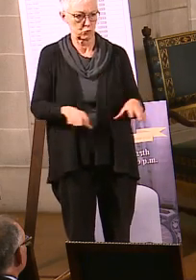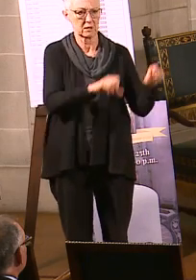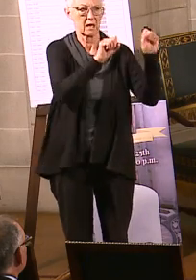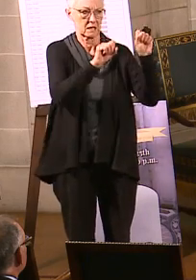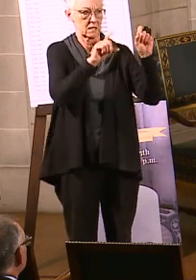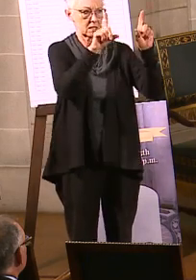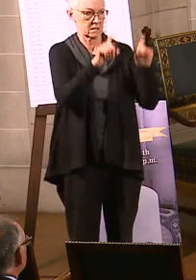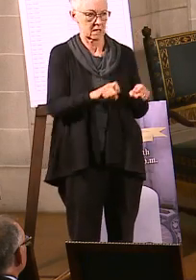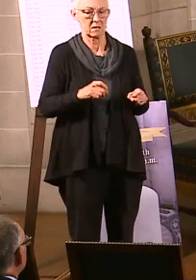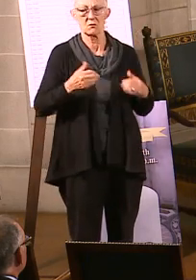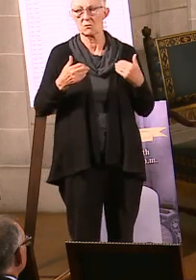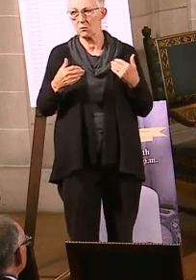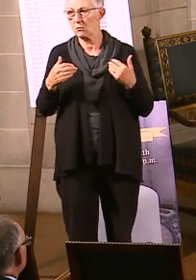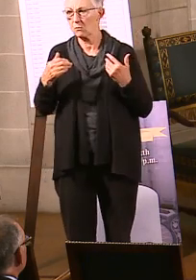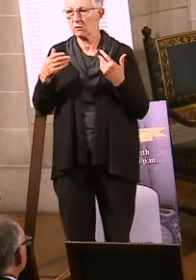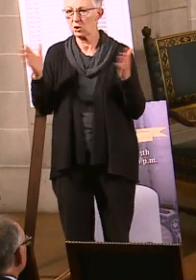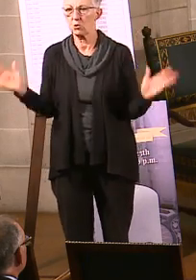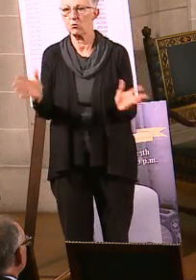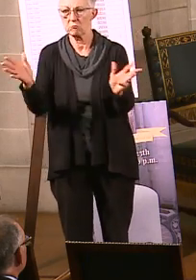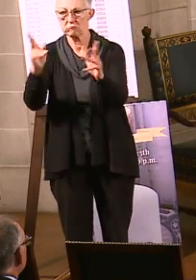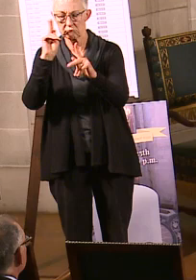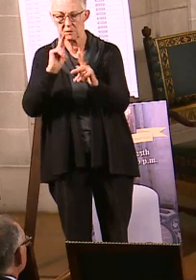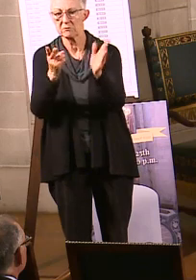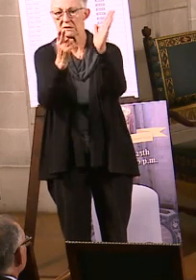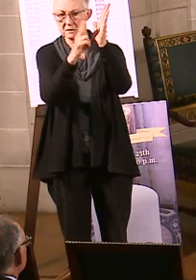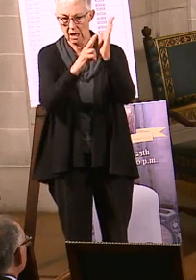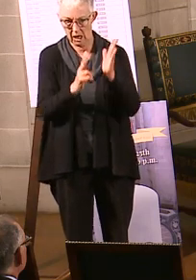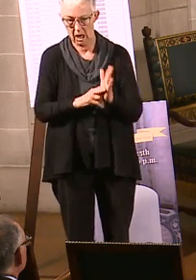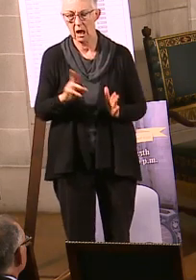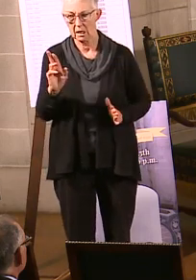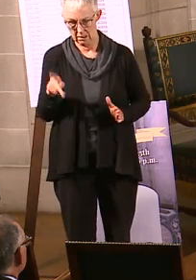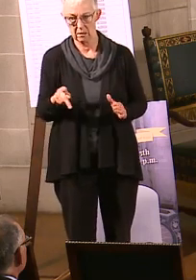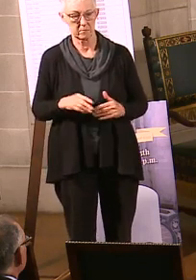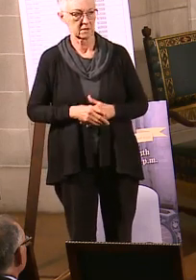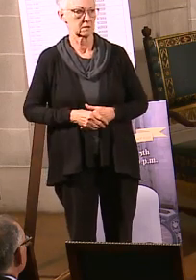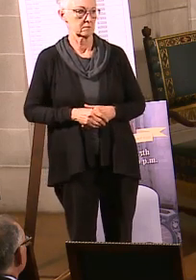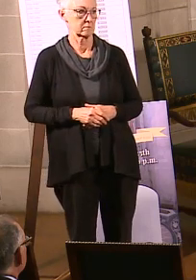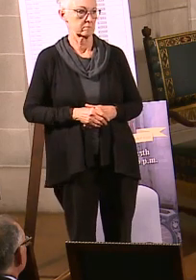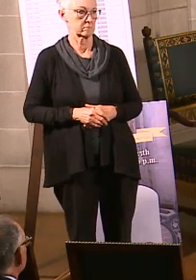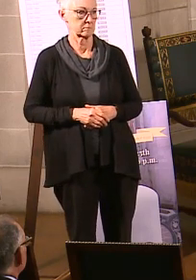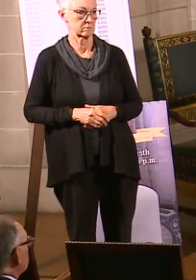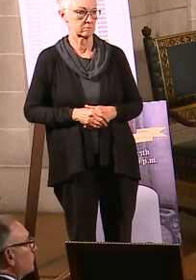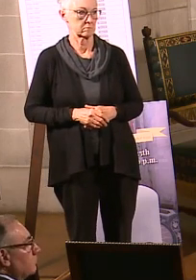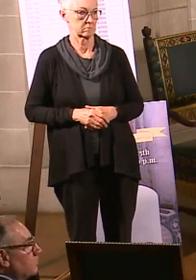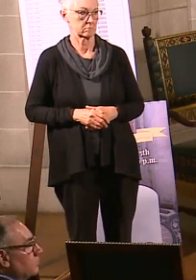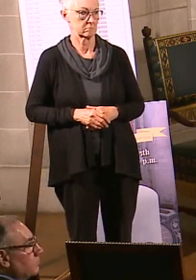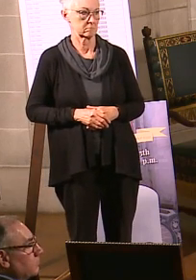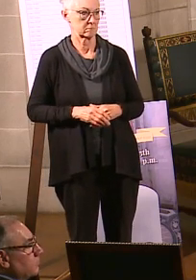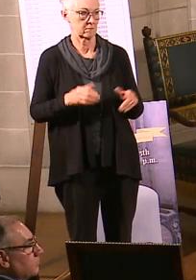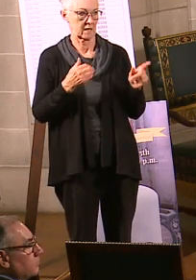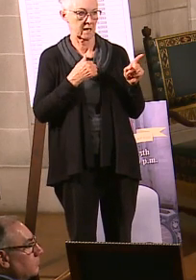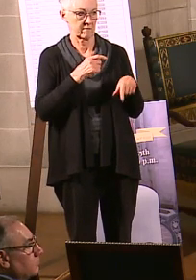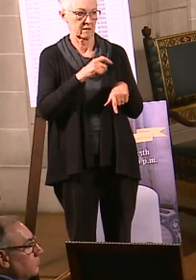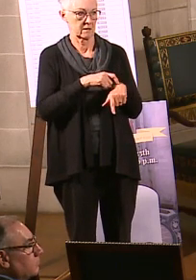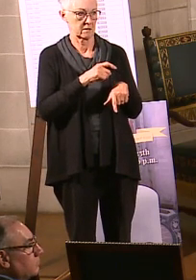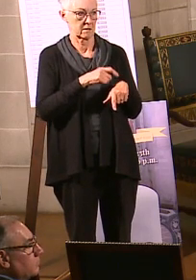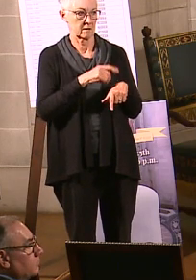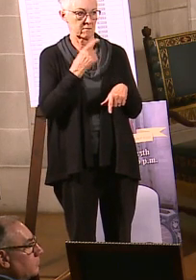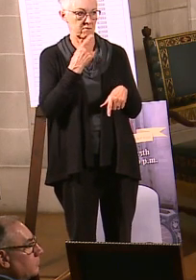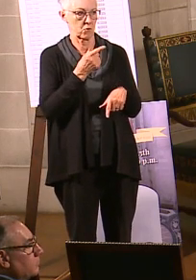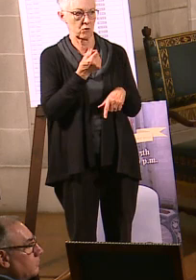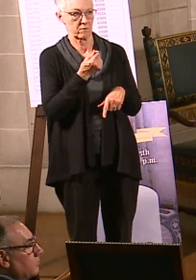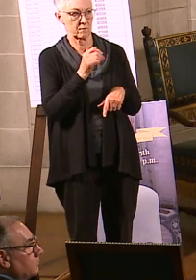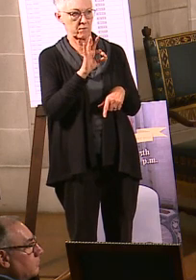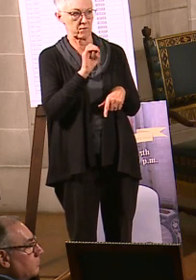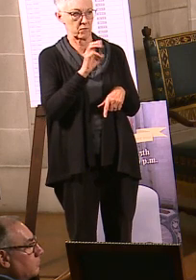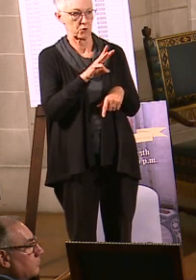up, get scheduled, get in. We got lots of capacity. And then we just have time for a couple of questions in the room because your local health director's call